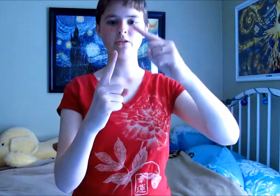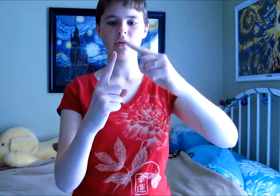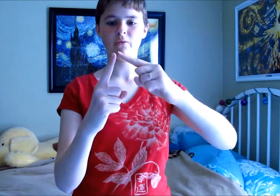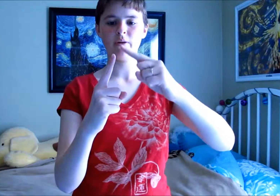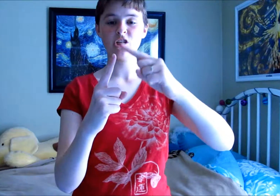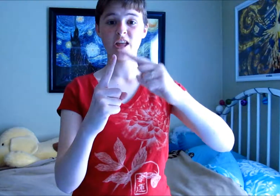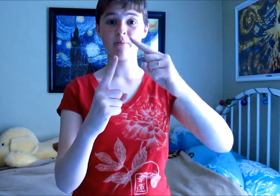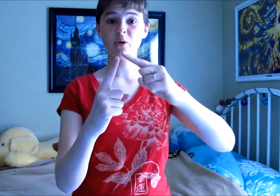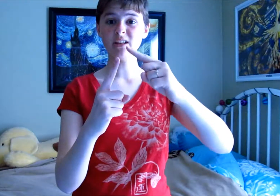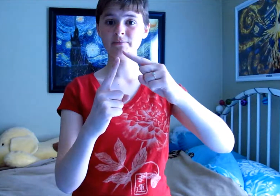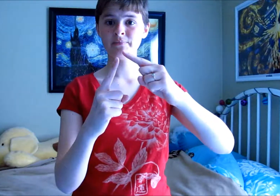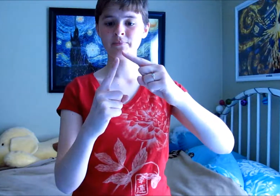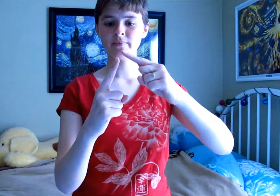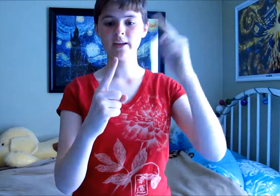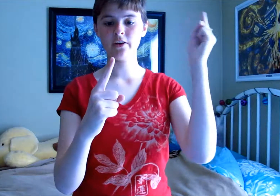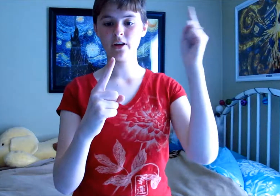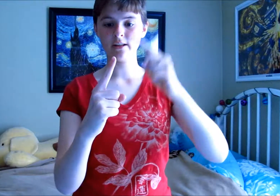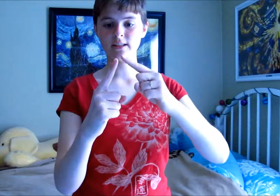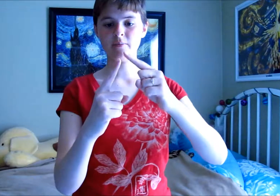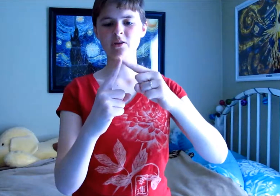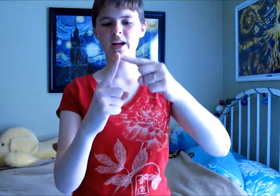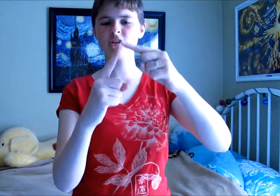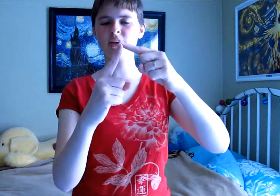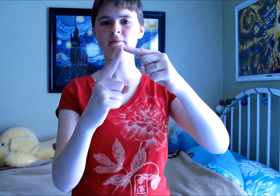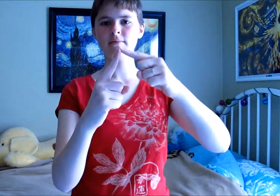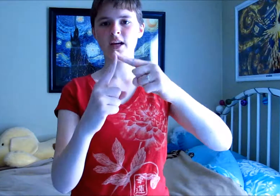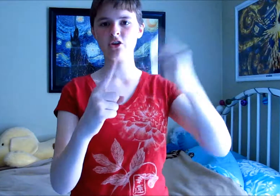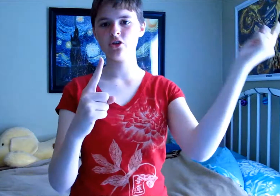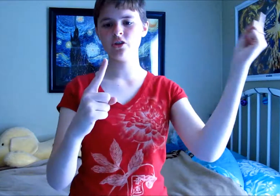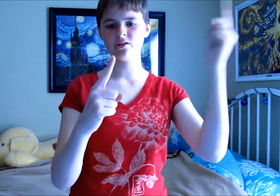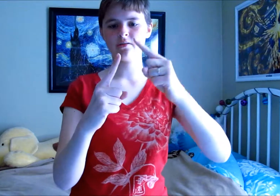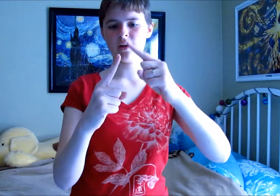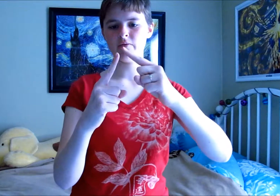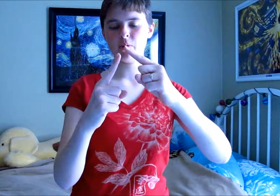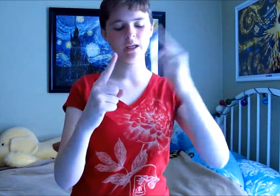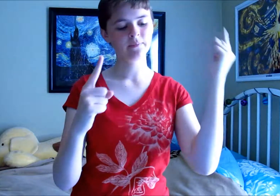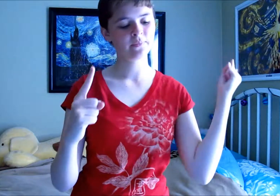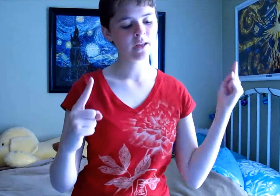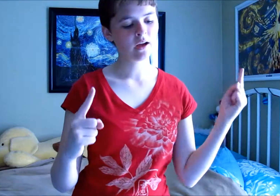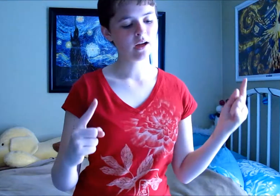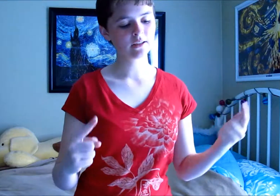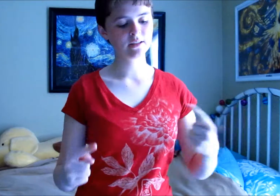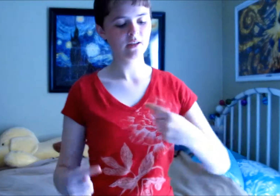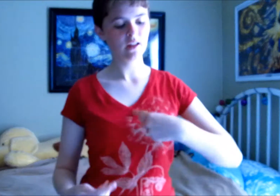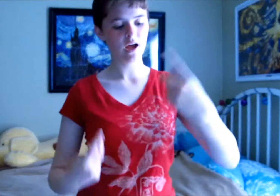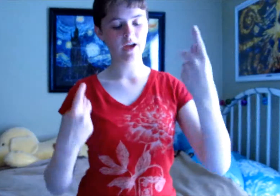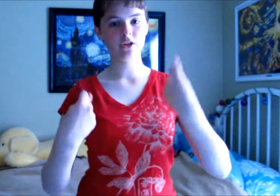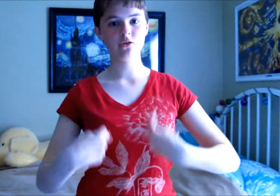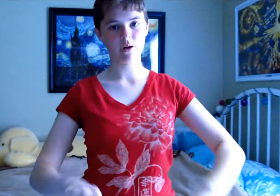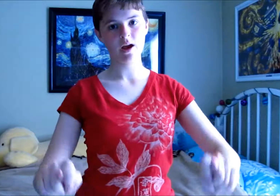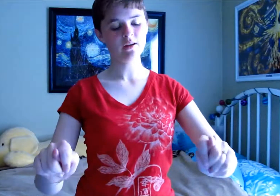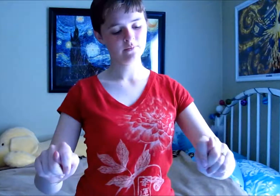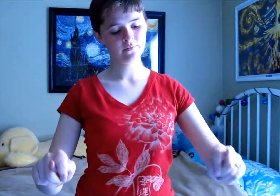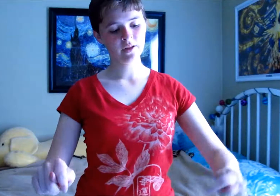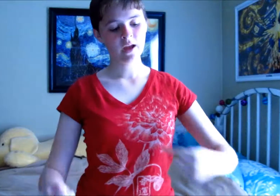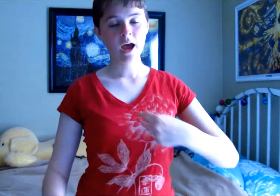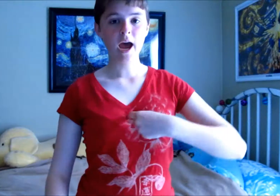going to reach that point, and you're going to stop. Don't actually touch, just kind of point. Until I try,